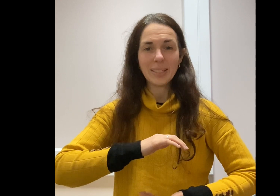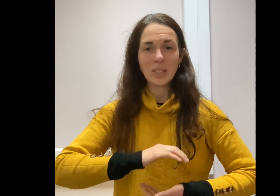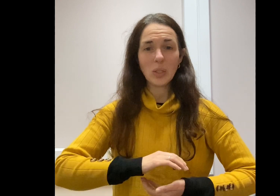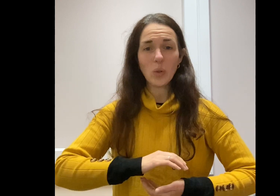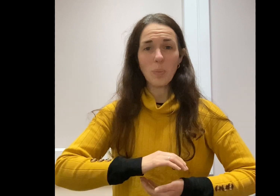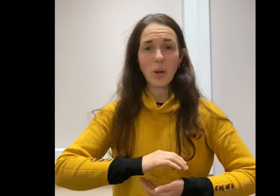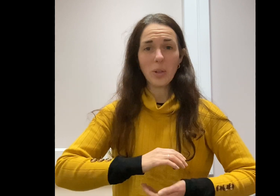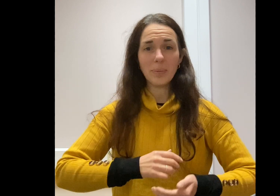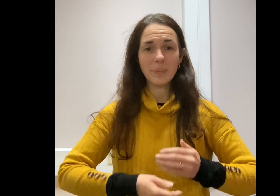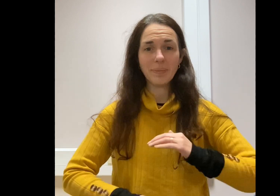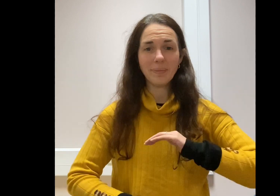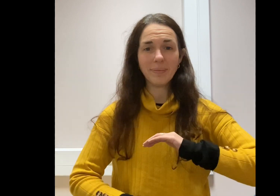Snowball.